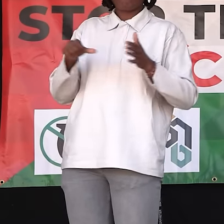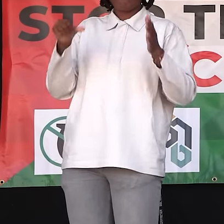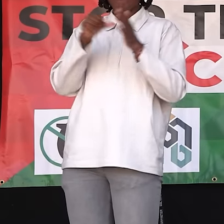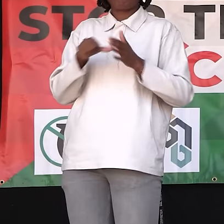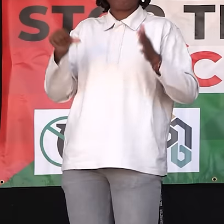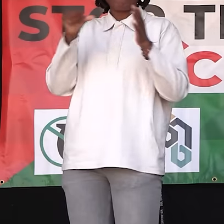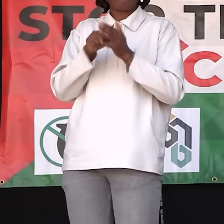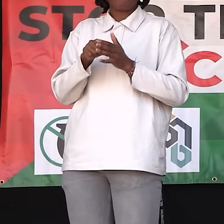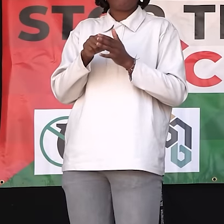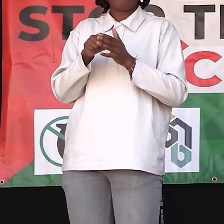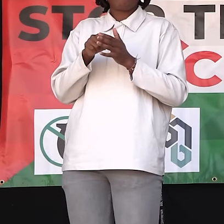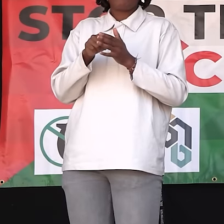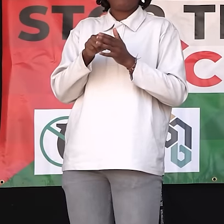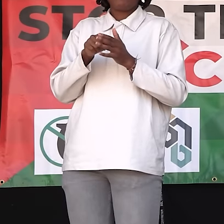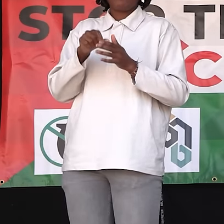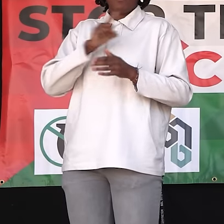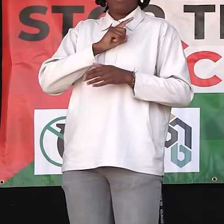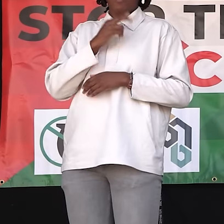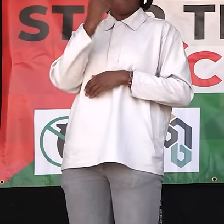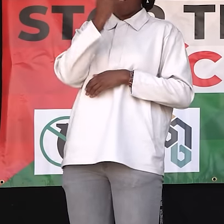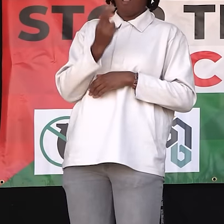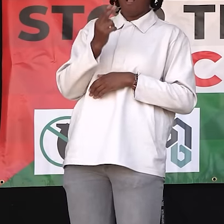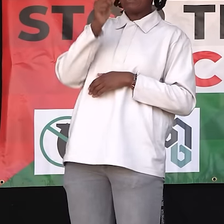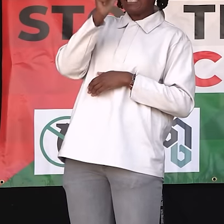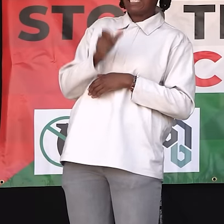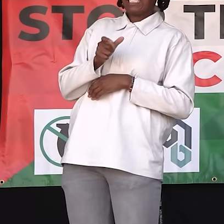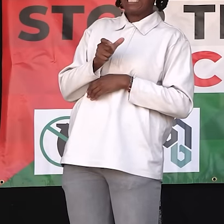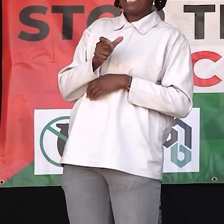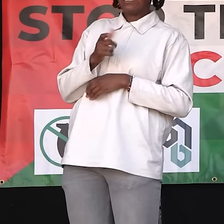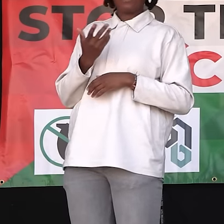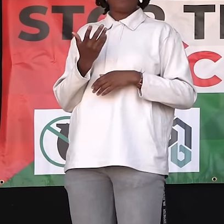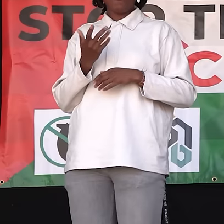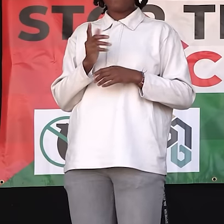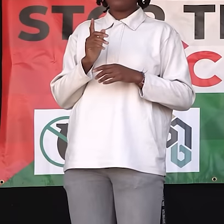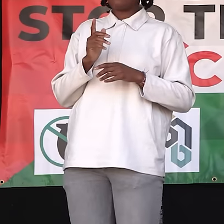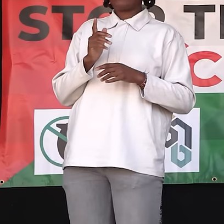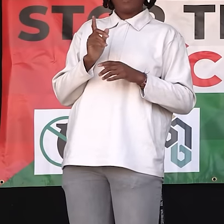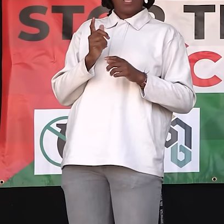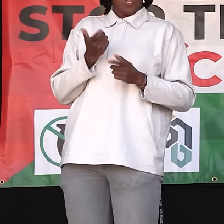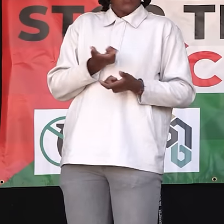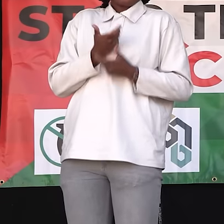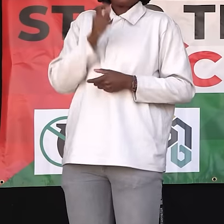comedian. If anybody can tell me how you can get comedy out of this shit, I'd be grateful.